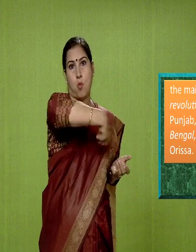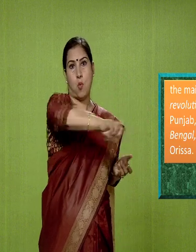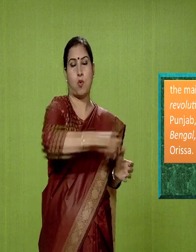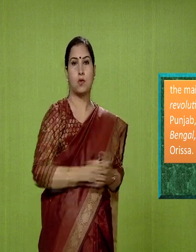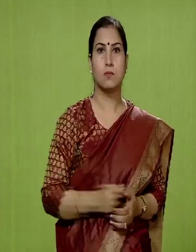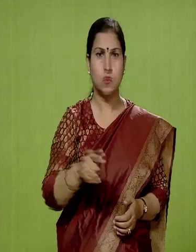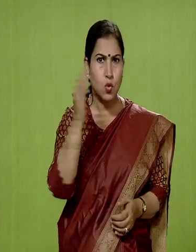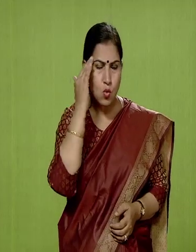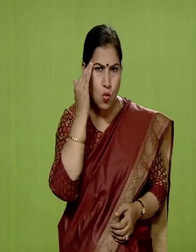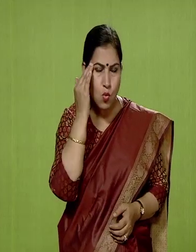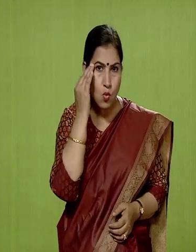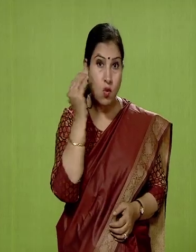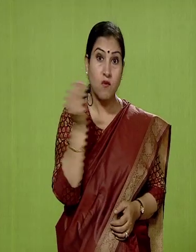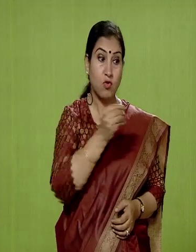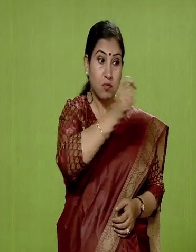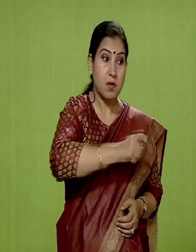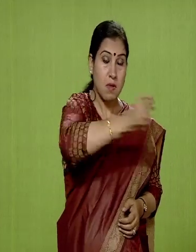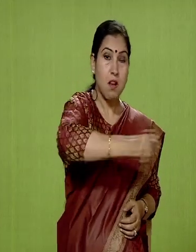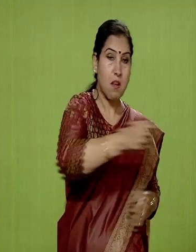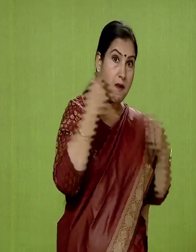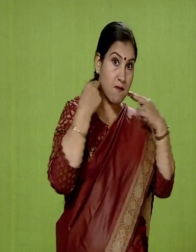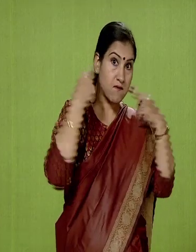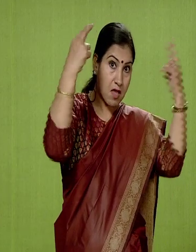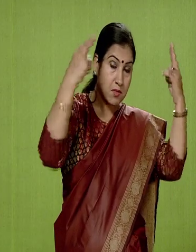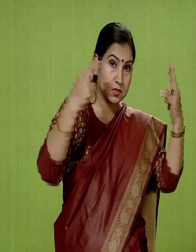Do you know the names of some famous Indian revolutionaries?